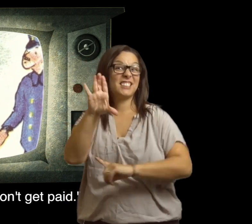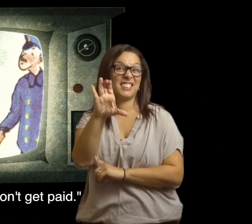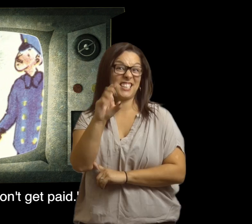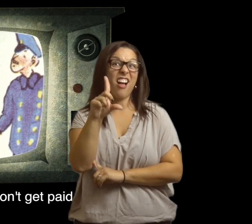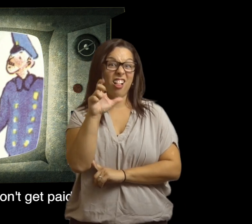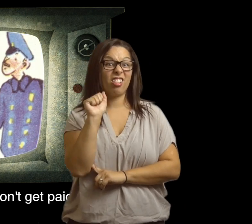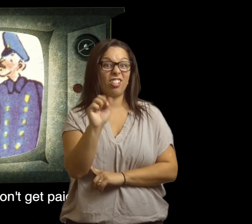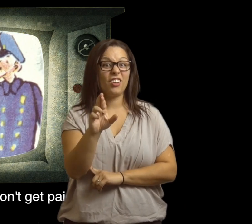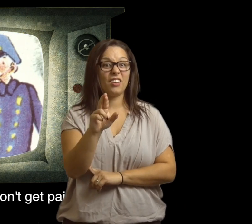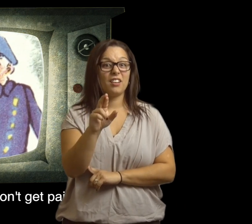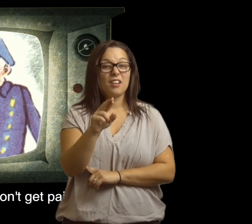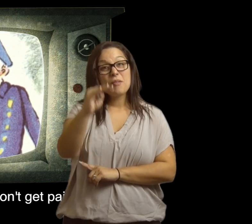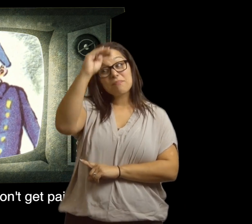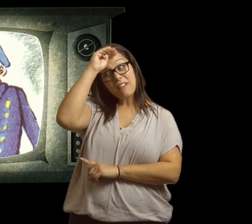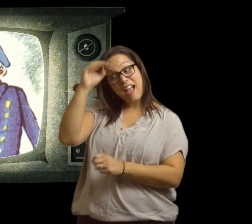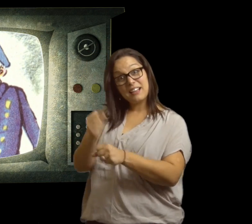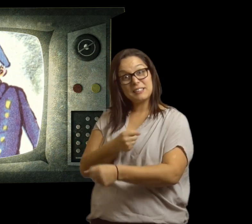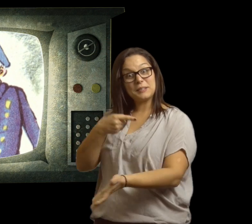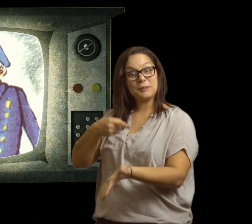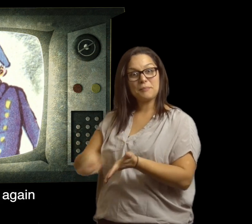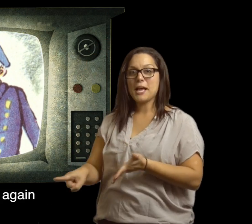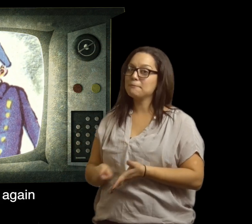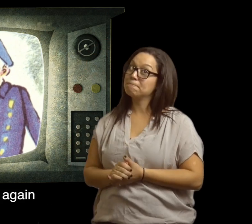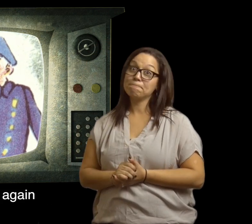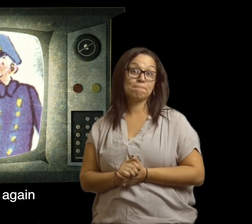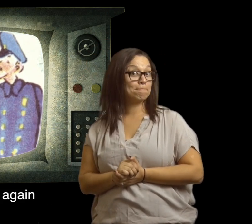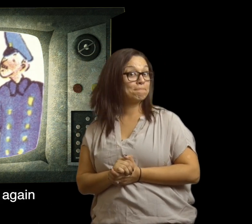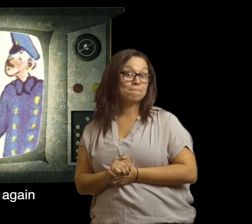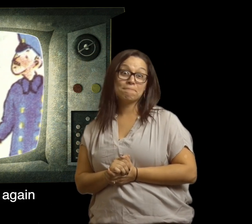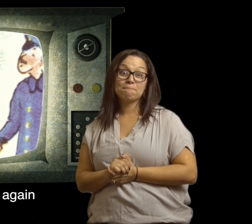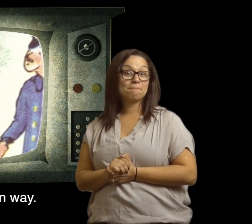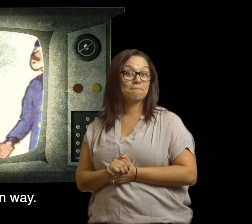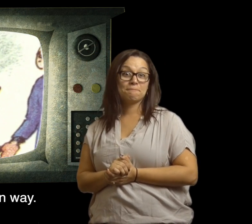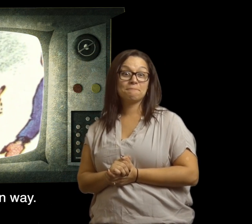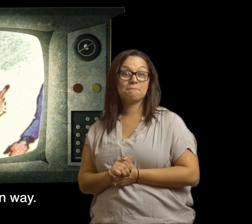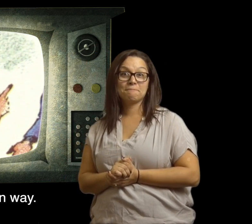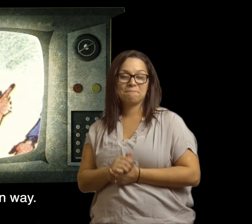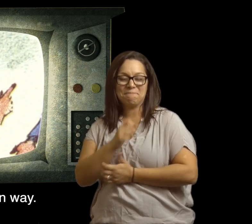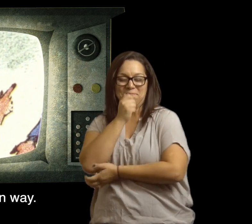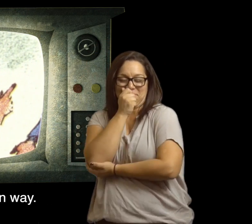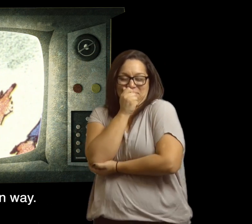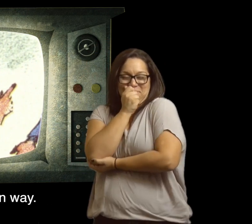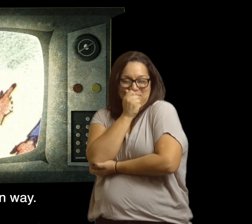Mulligan won't get paid. And he smiled again in a rather mean way.